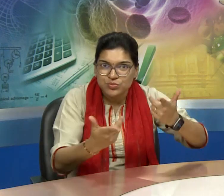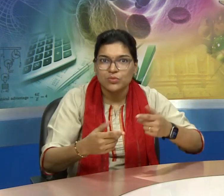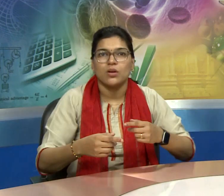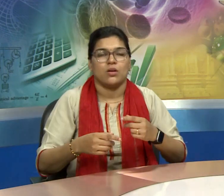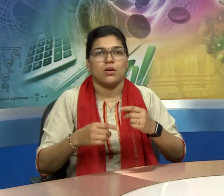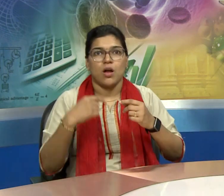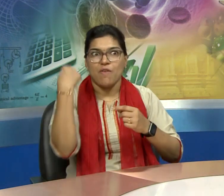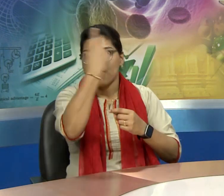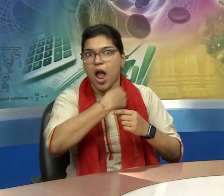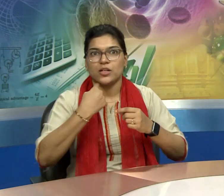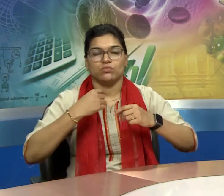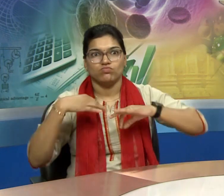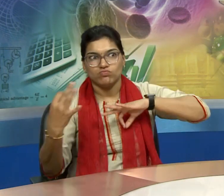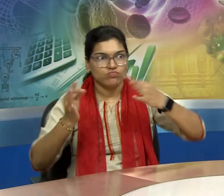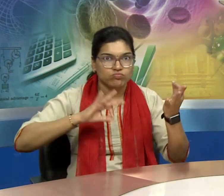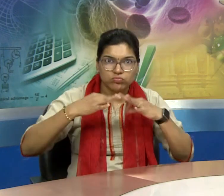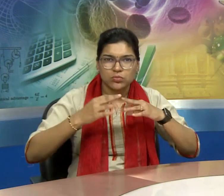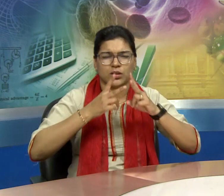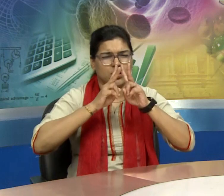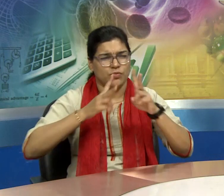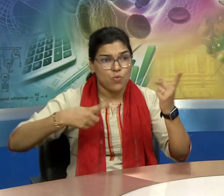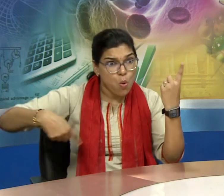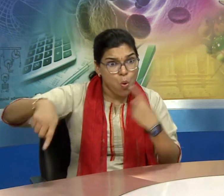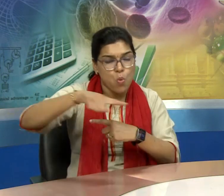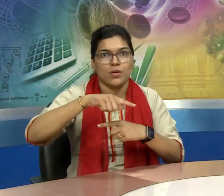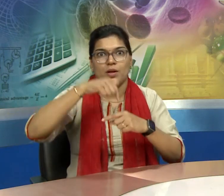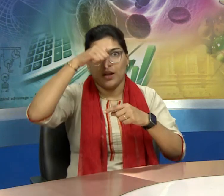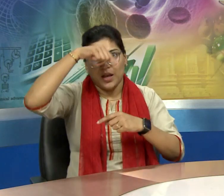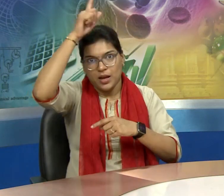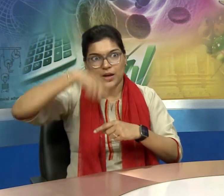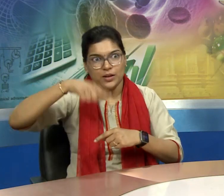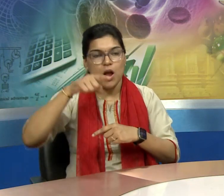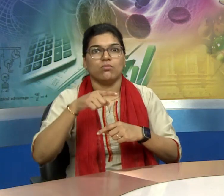shown in the form of different art or culture or different forms.